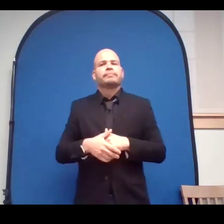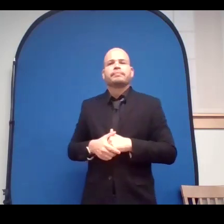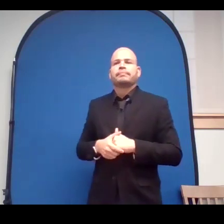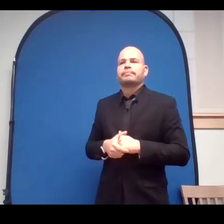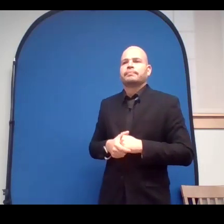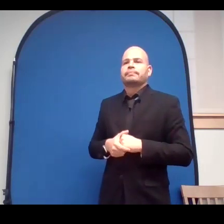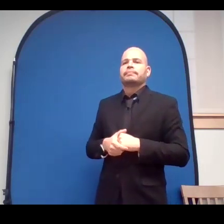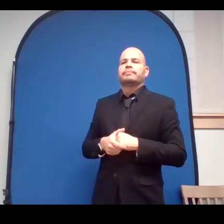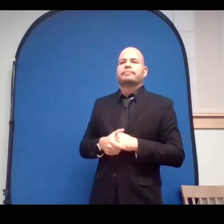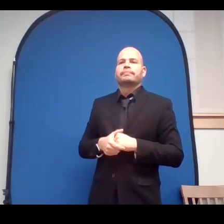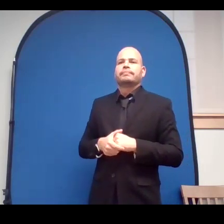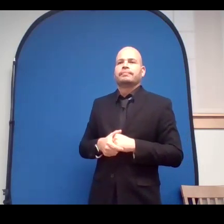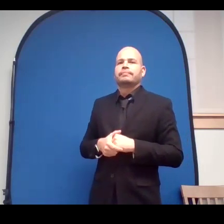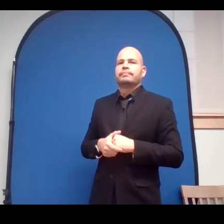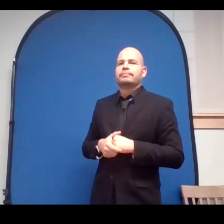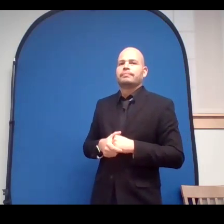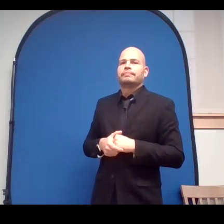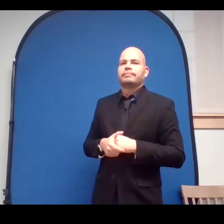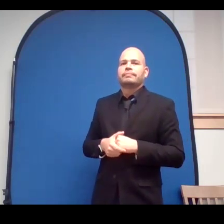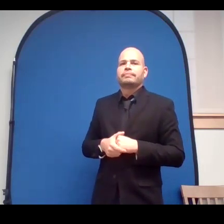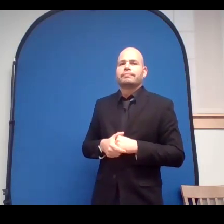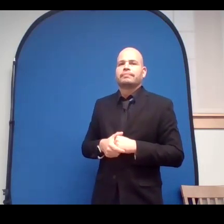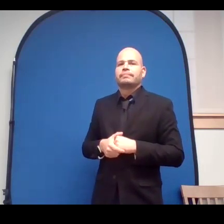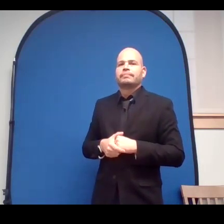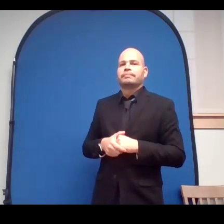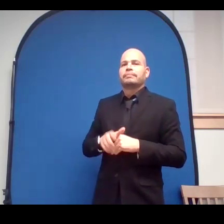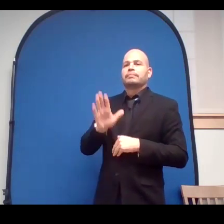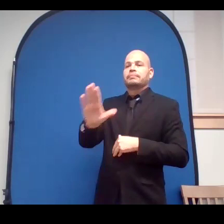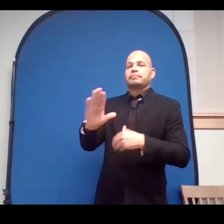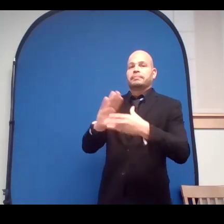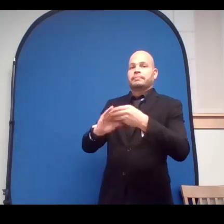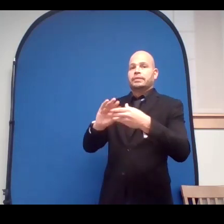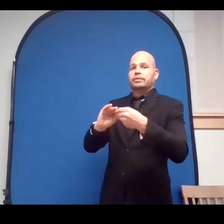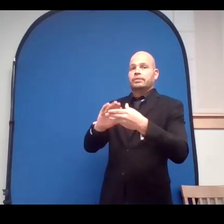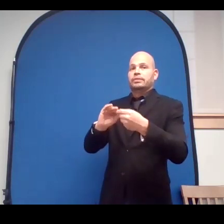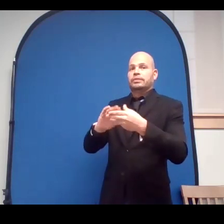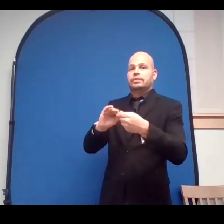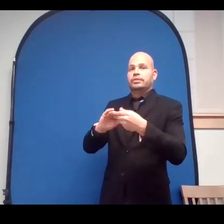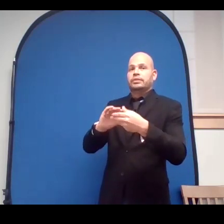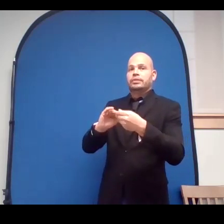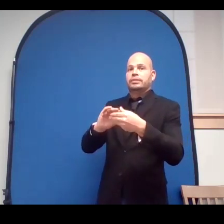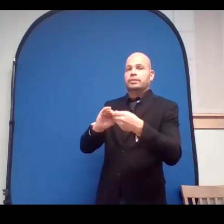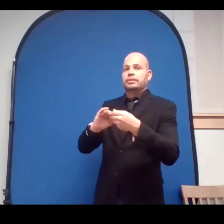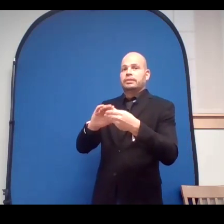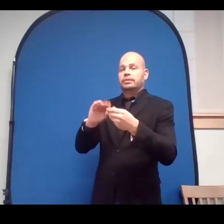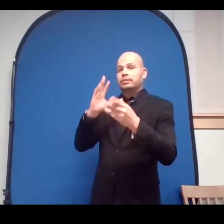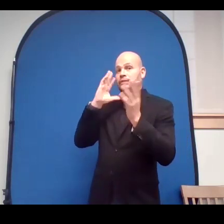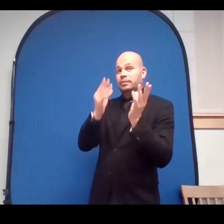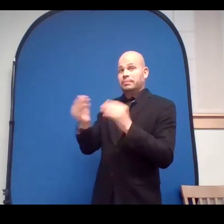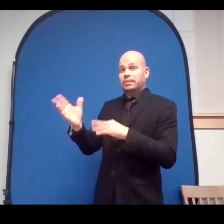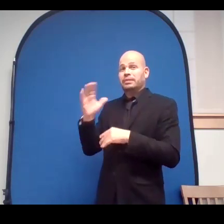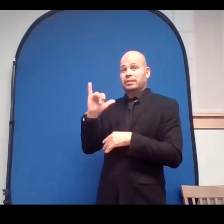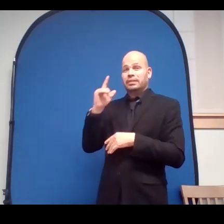That was relayed during the message. When First RMO requested the check well-being, sir. That was in